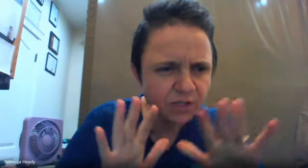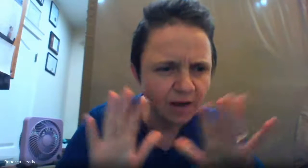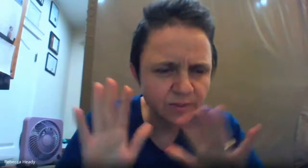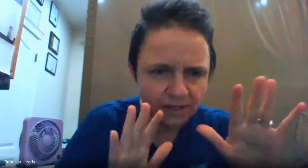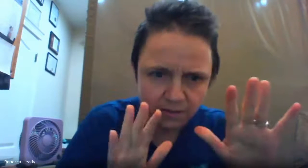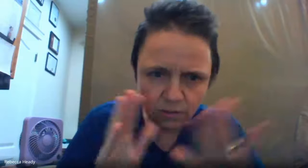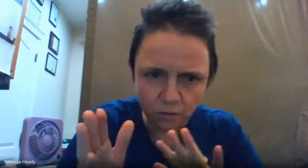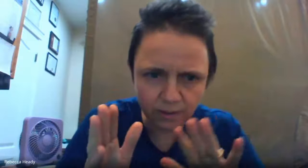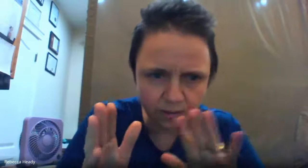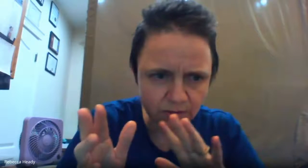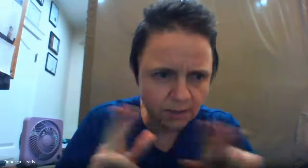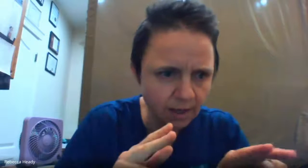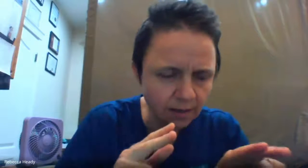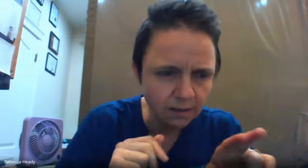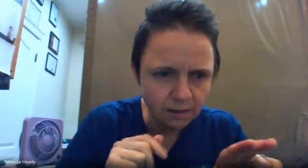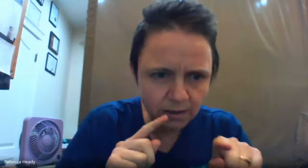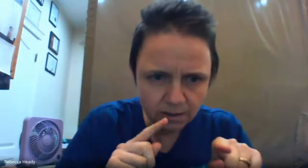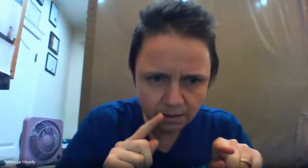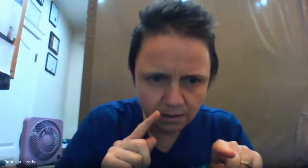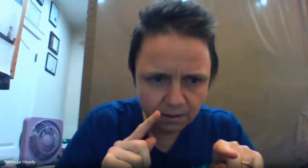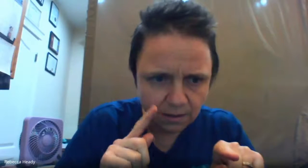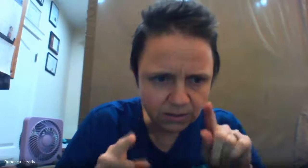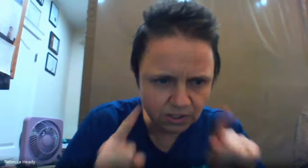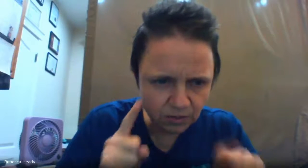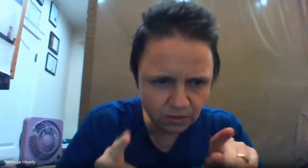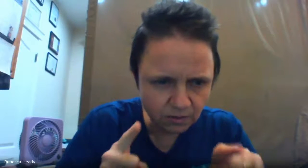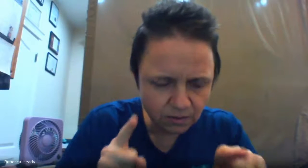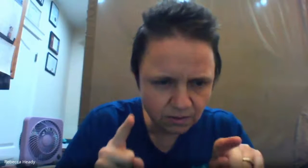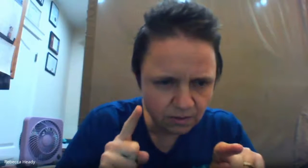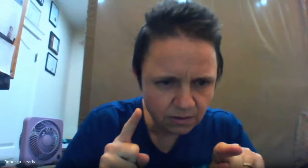child besides you and Kristen? Ellie, is it just you two?